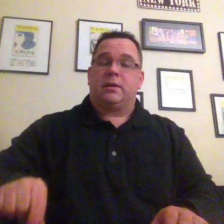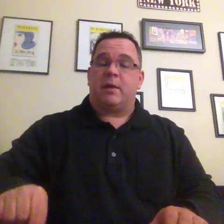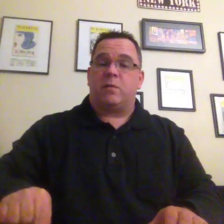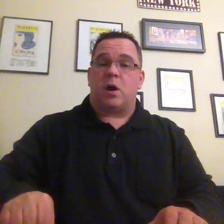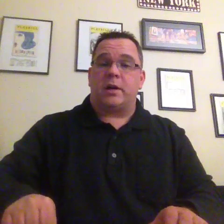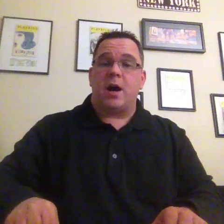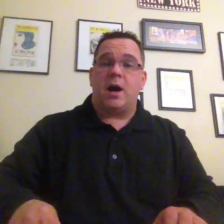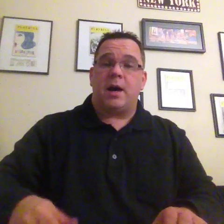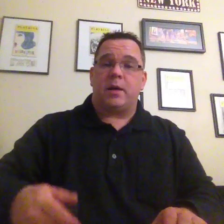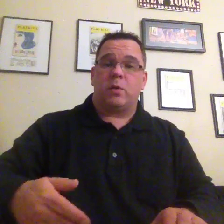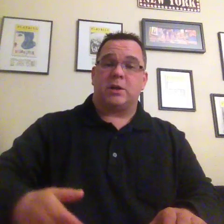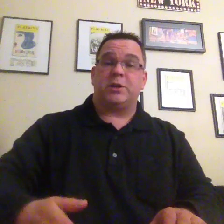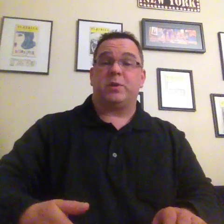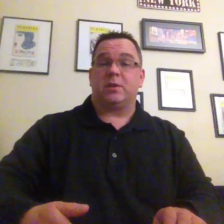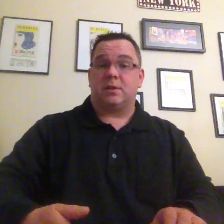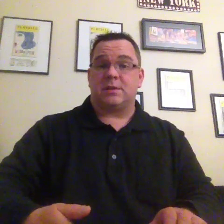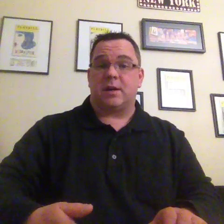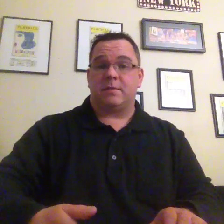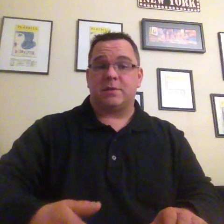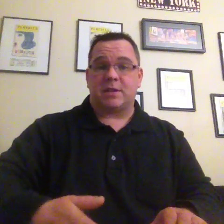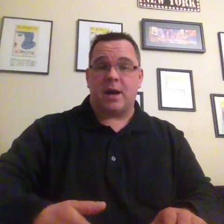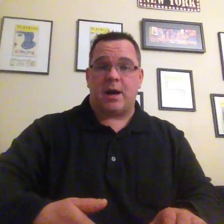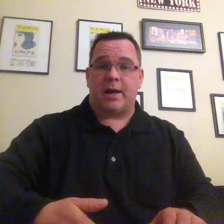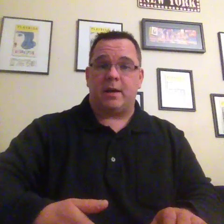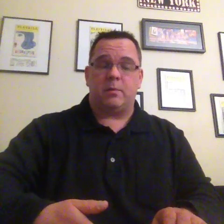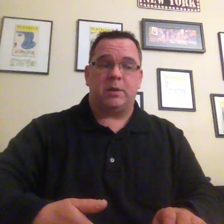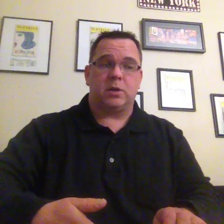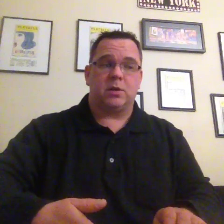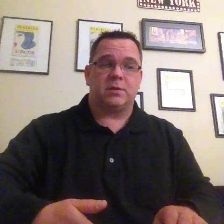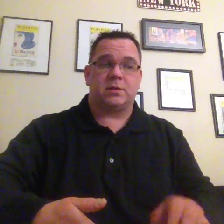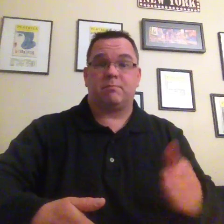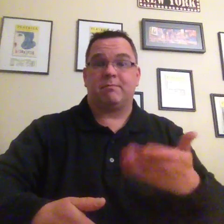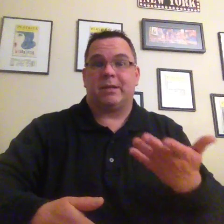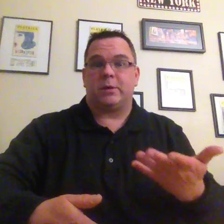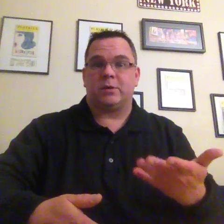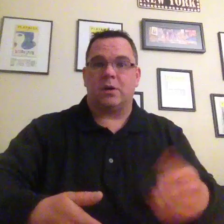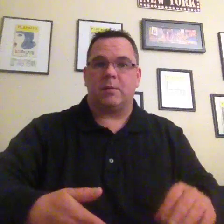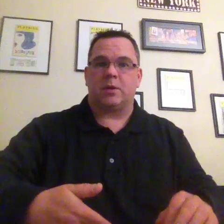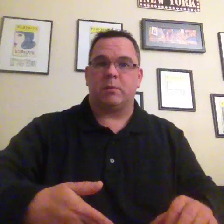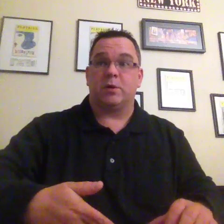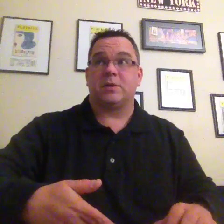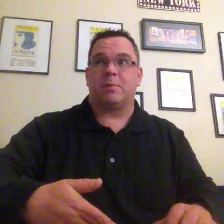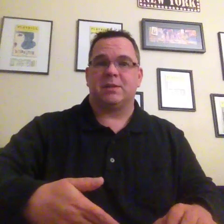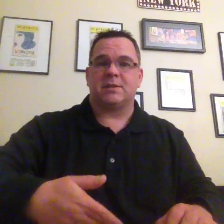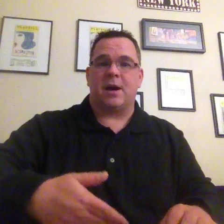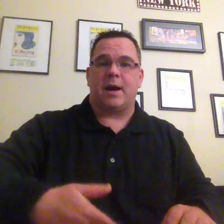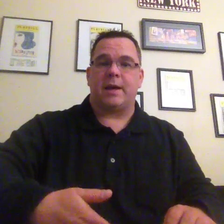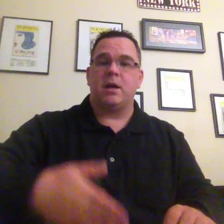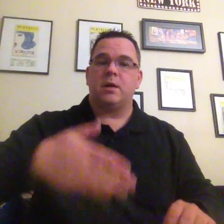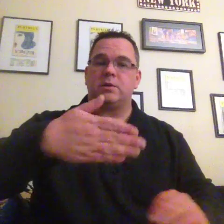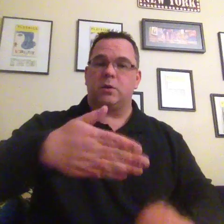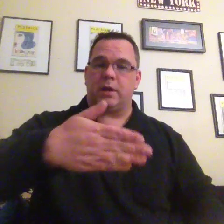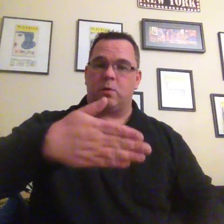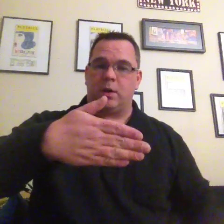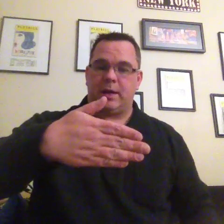Now for on high, we're actually doing the sign for sky, because that's what you're talking about, the birds up in the sky. So take one hand